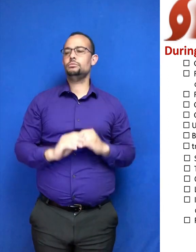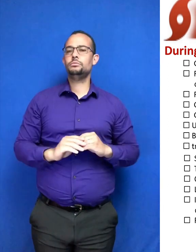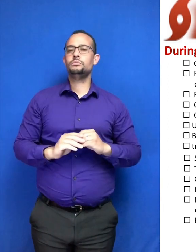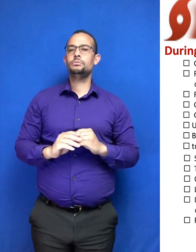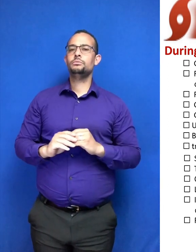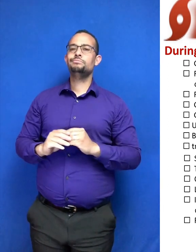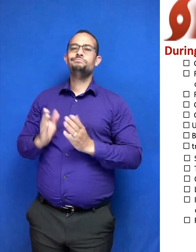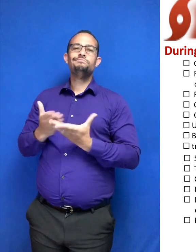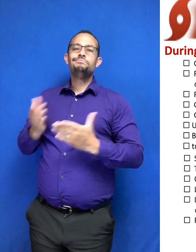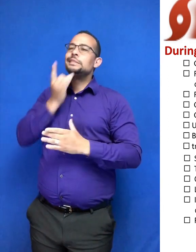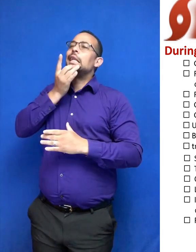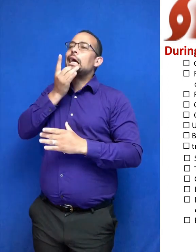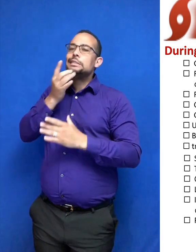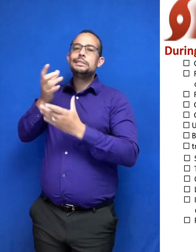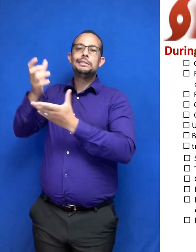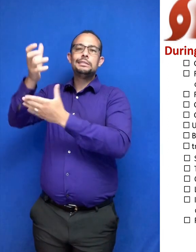some interior room.